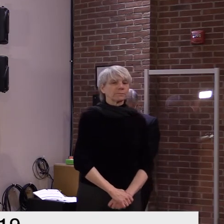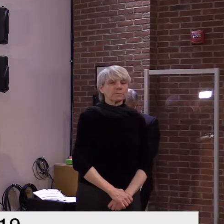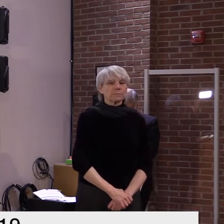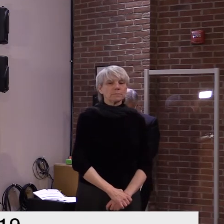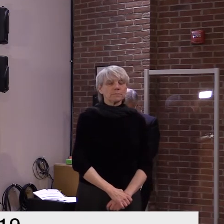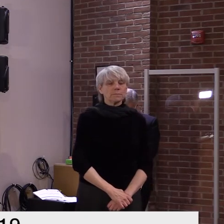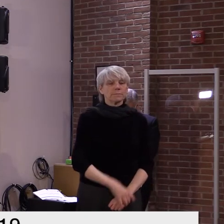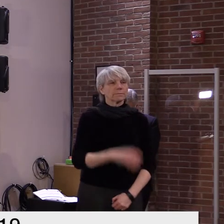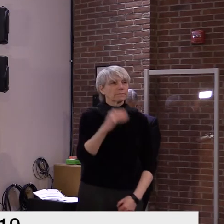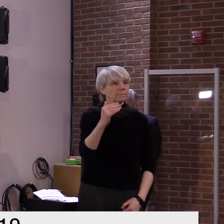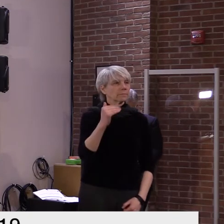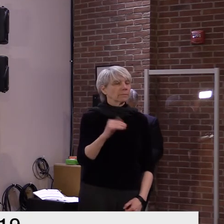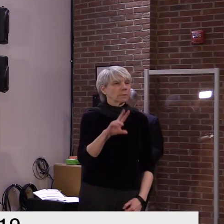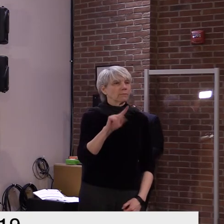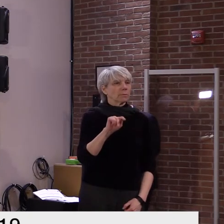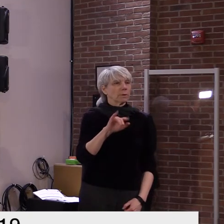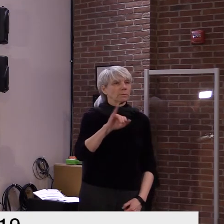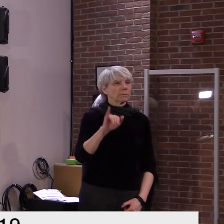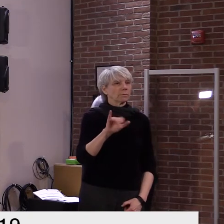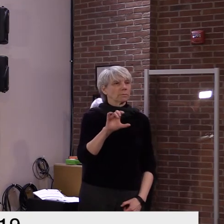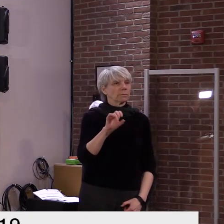Pam Davis, the Vermont Journal.